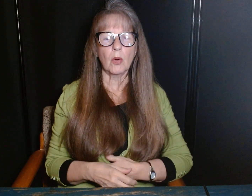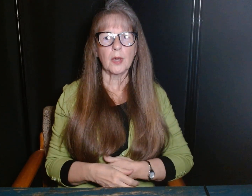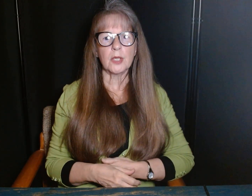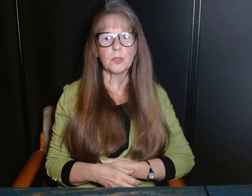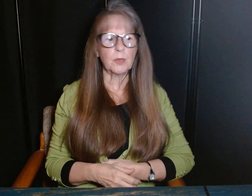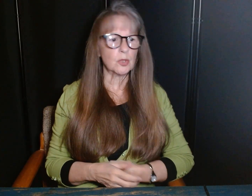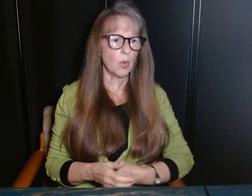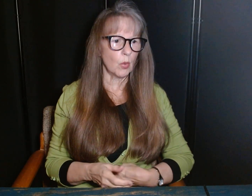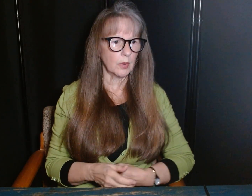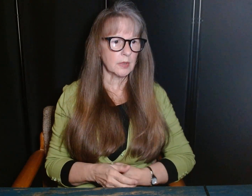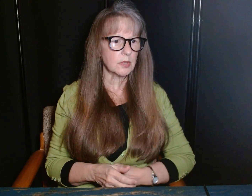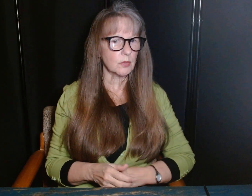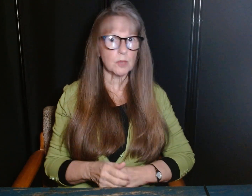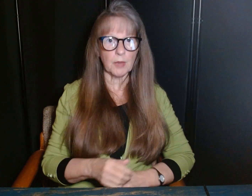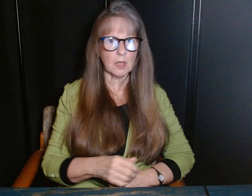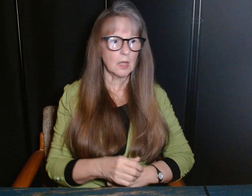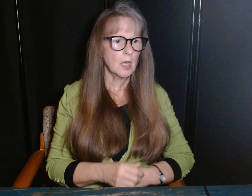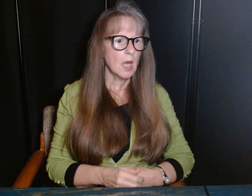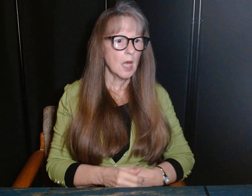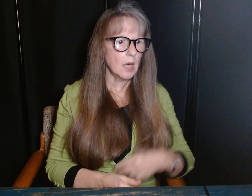it's been torn, so to speak. Um,